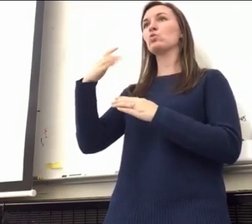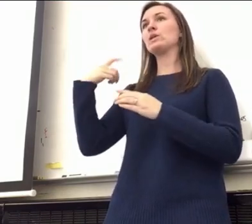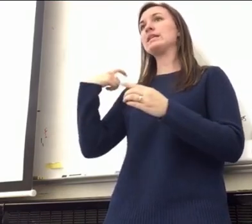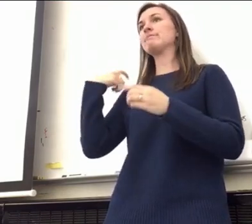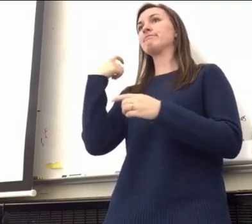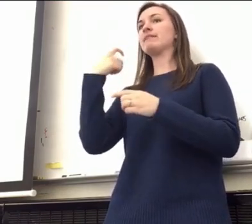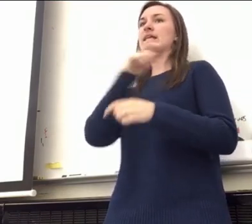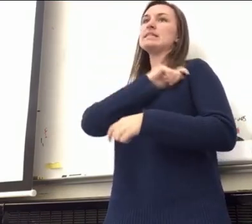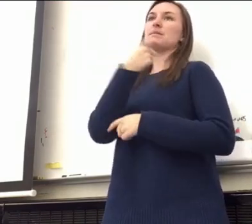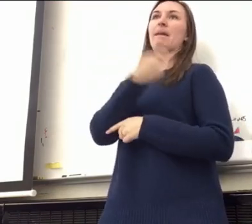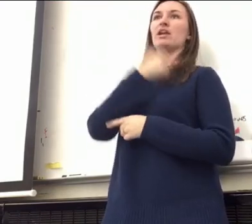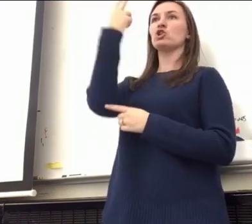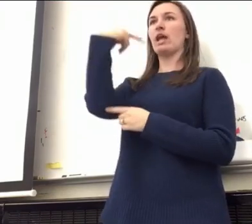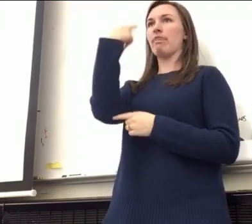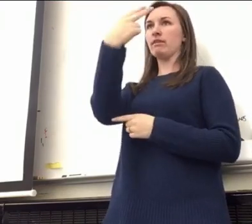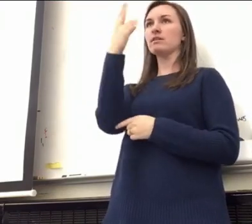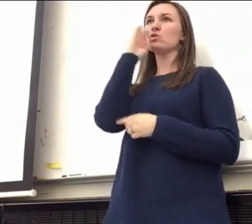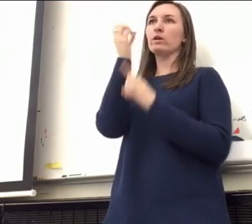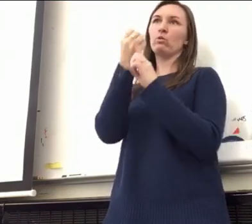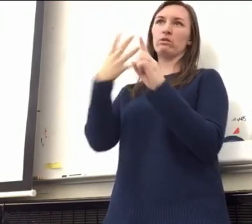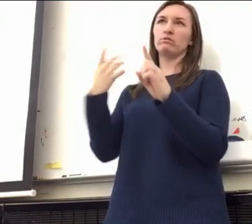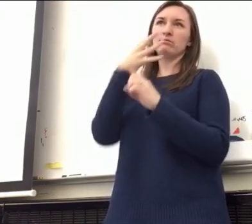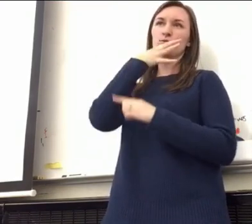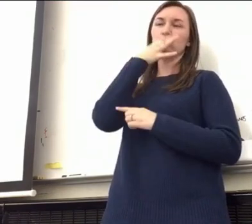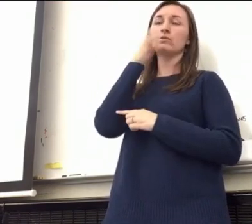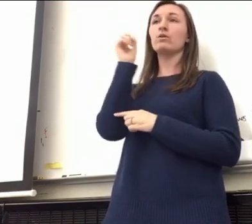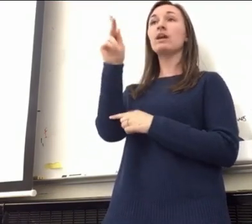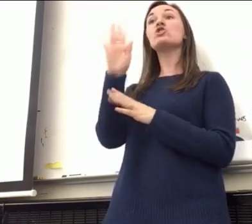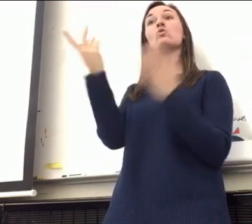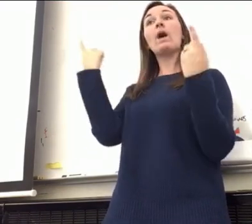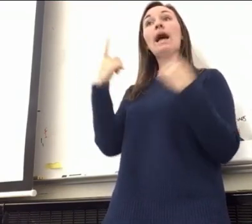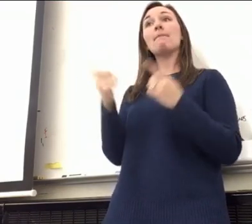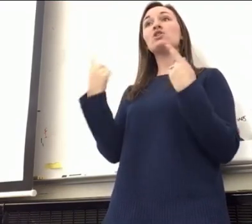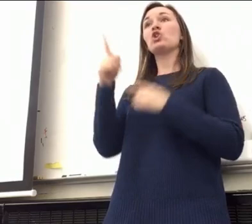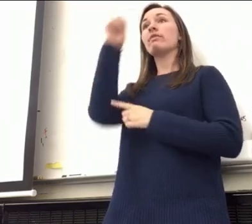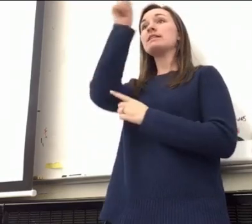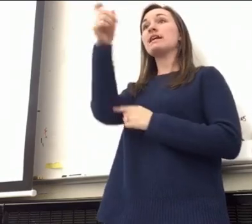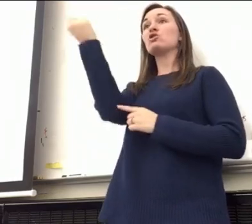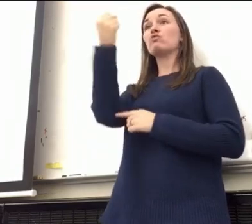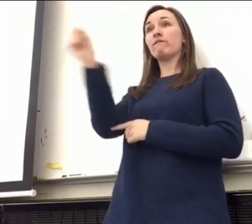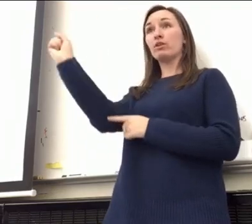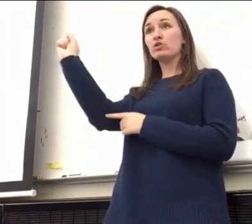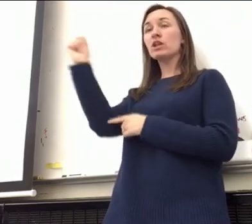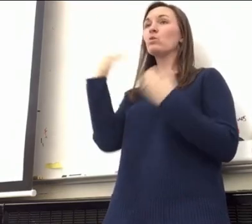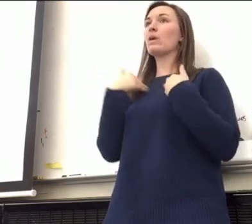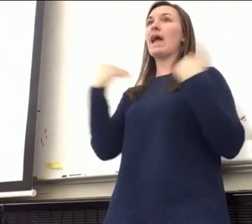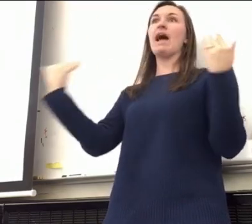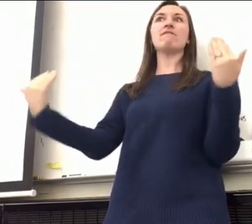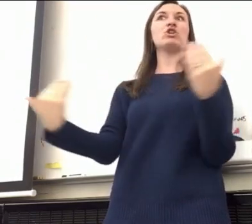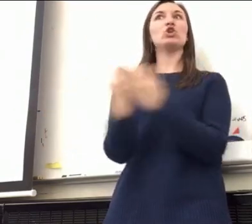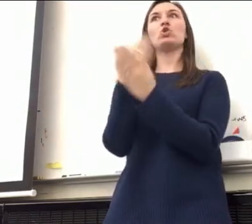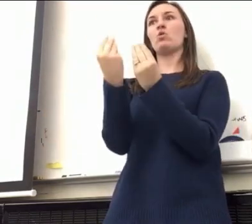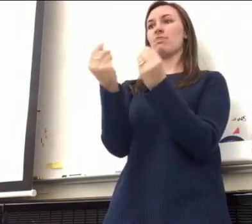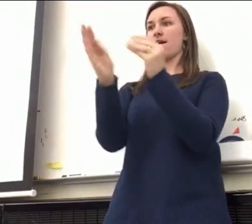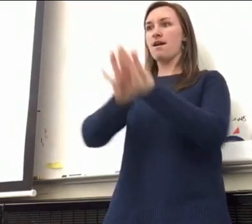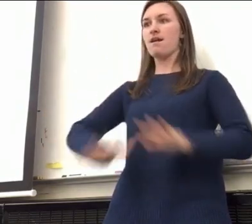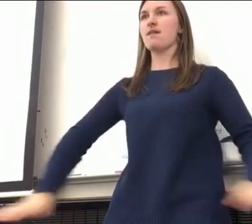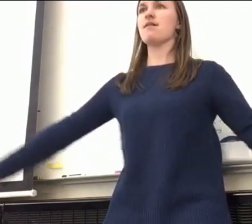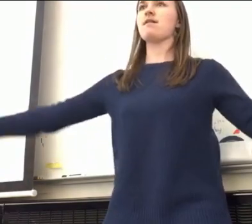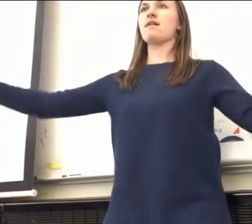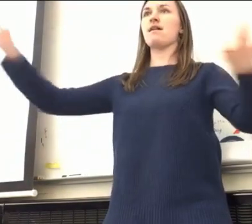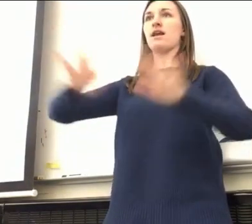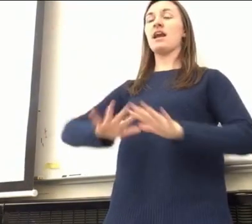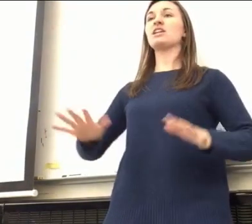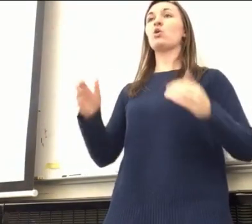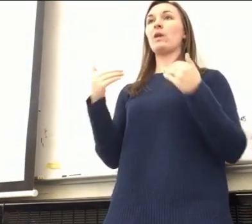talk about that in a second too. So what's going to happen is during the Texas Revolution, we have all this new land. In this new land, we have